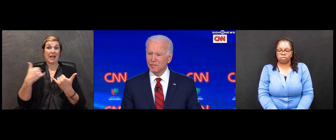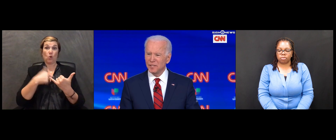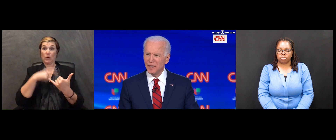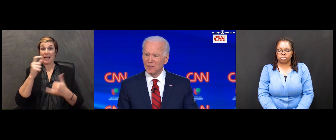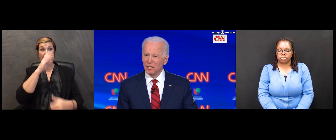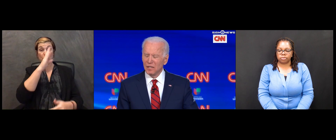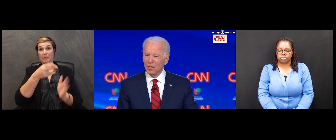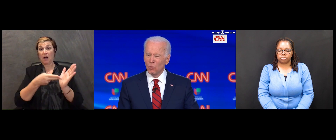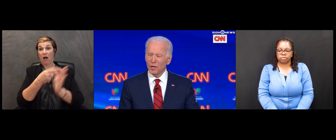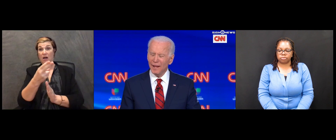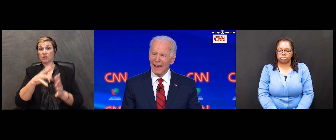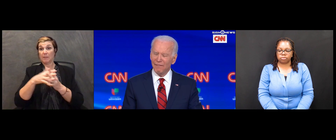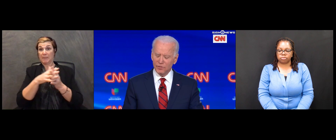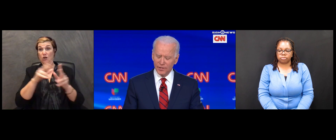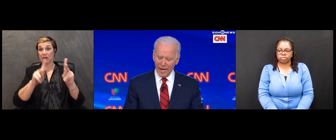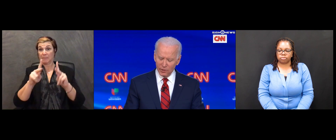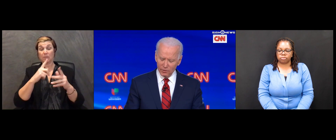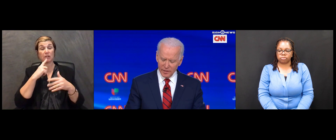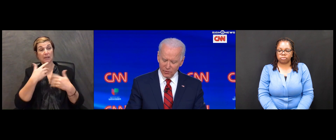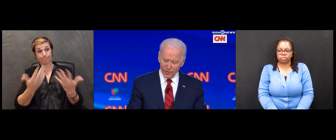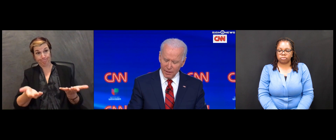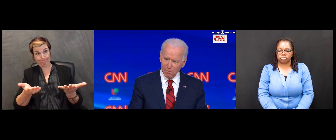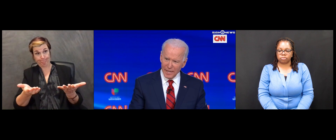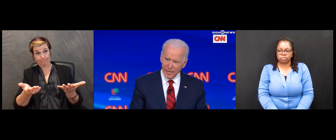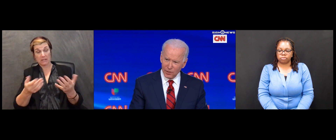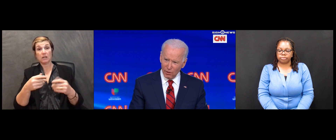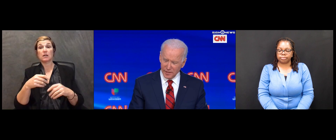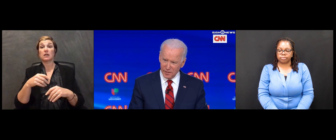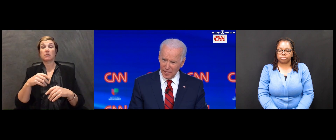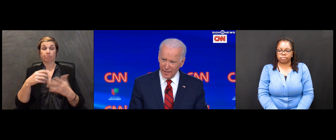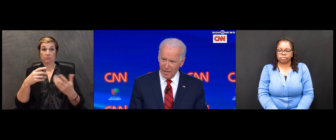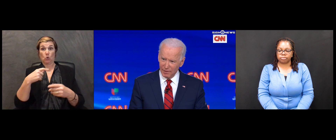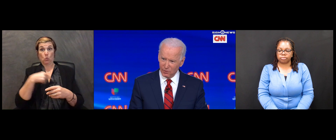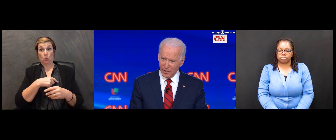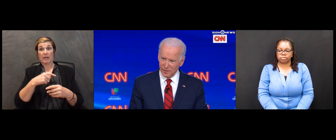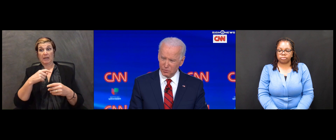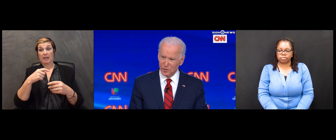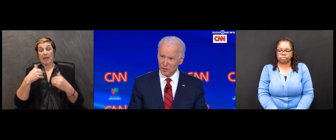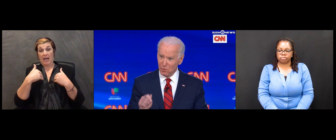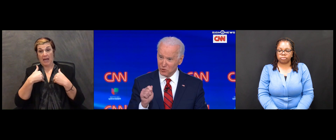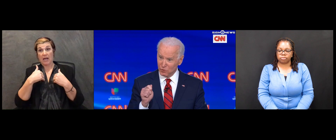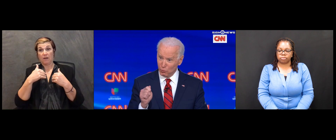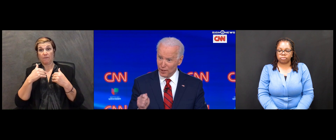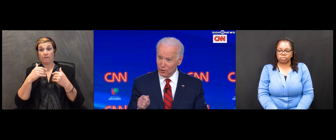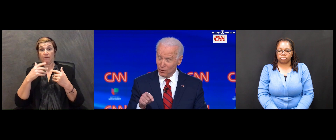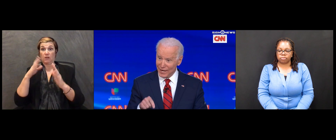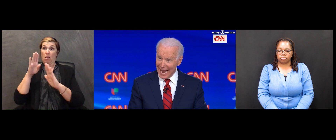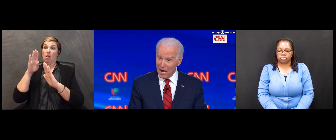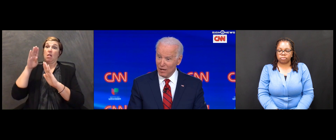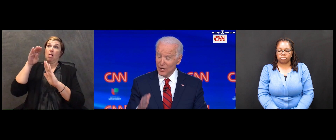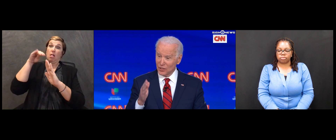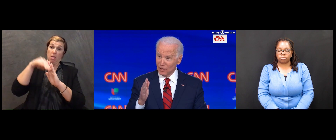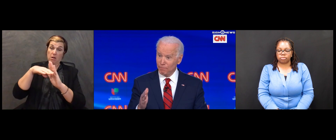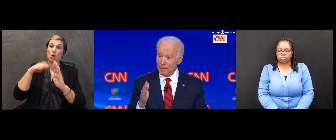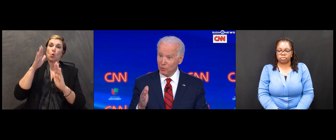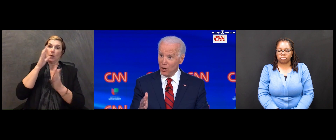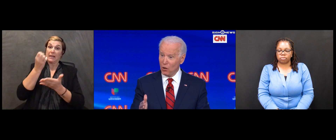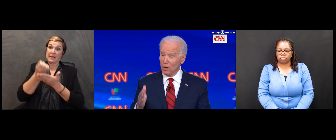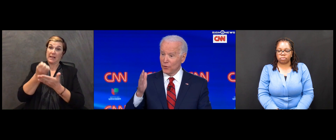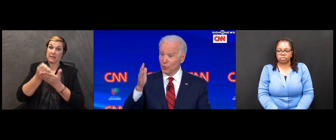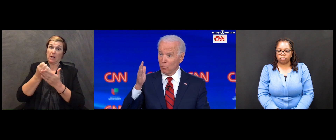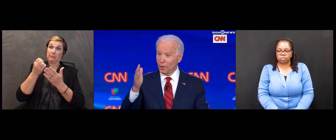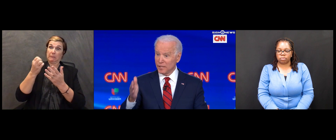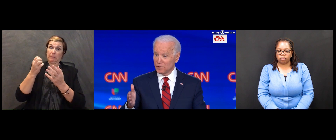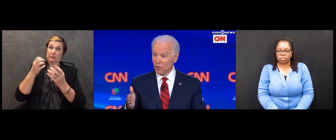And here's the deal. We're going to have to not only deal with the immediate crisis, economic crisis, which is the most critical now, to let people